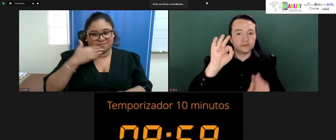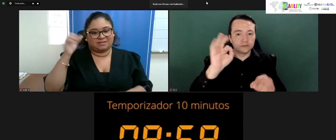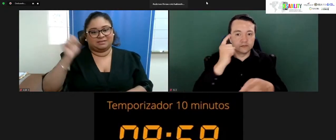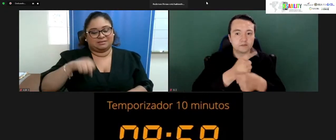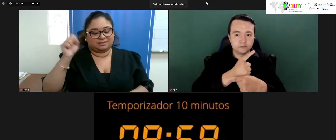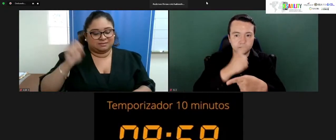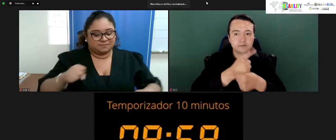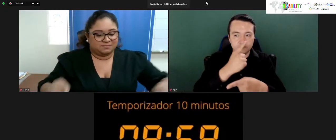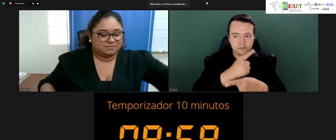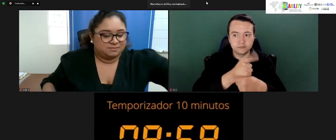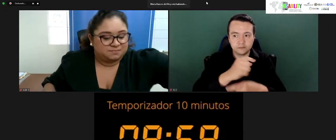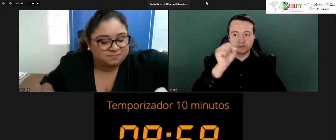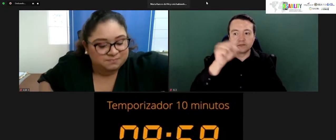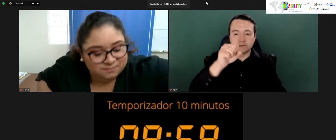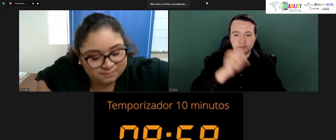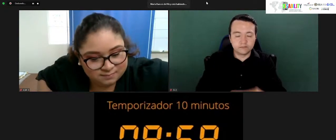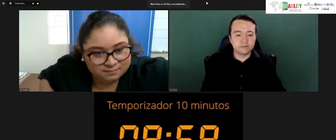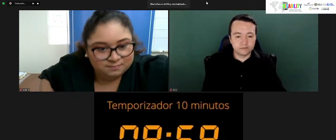is